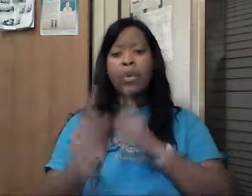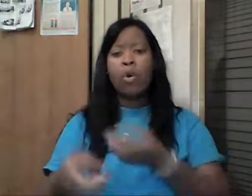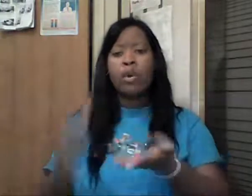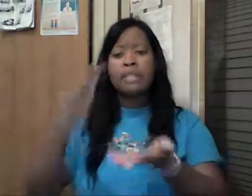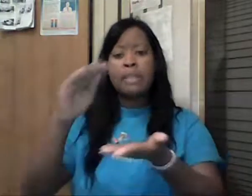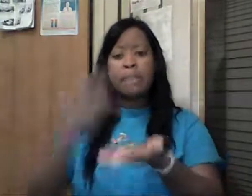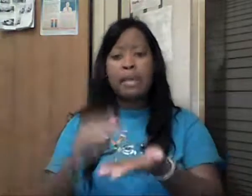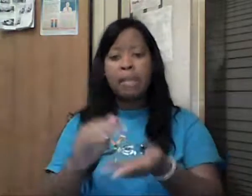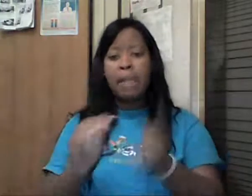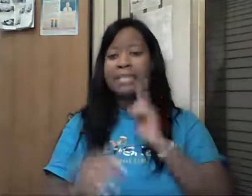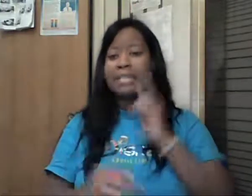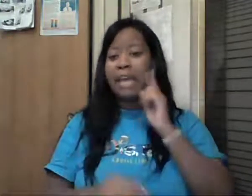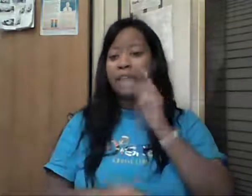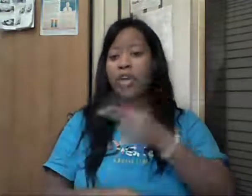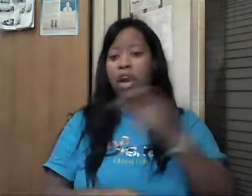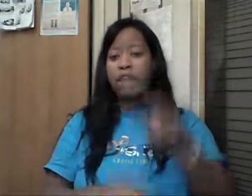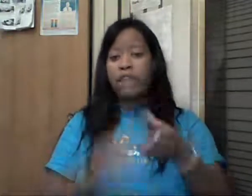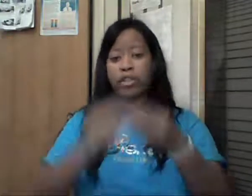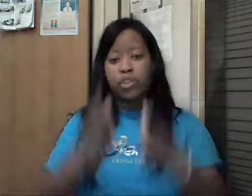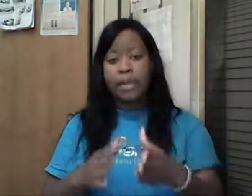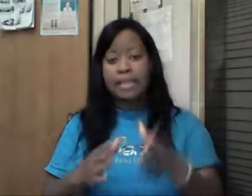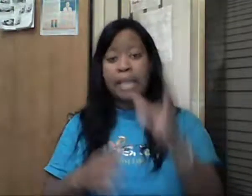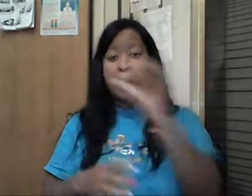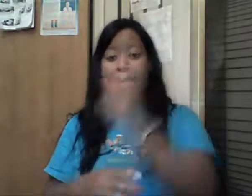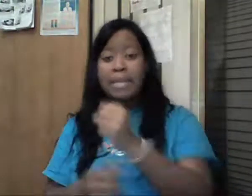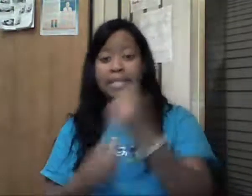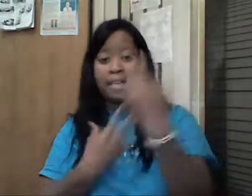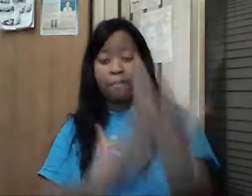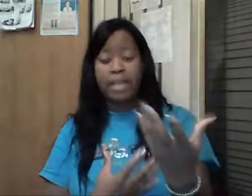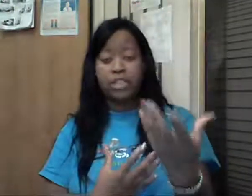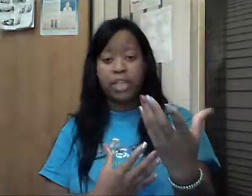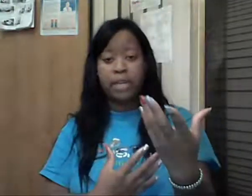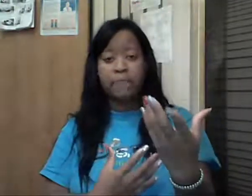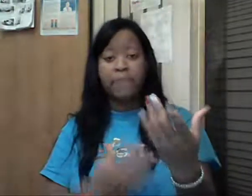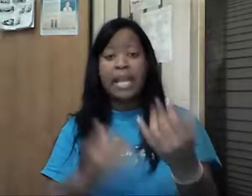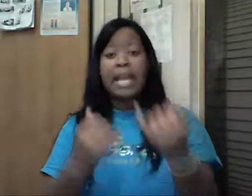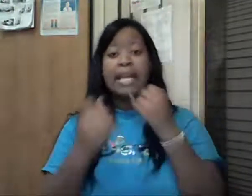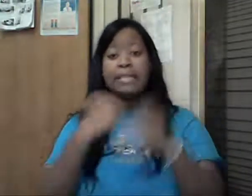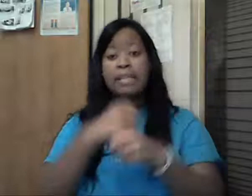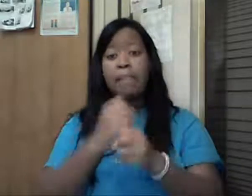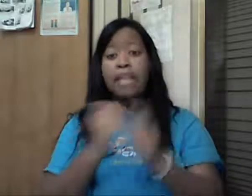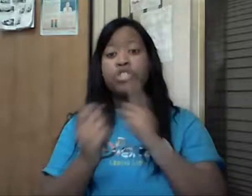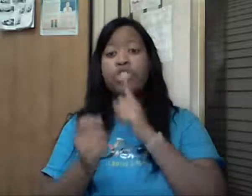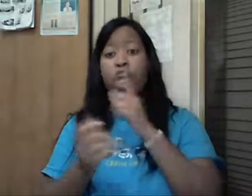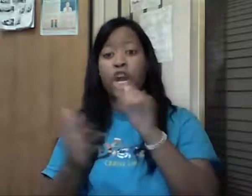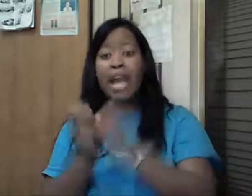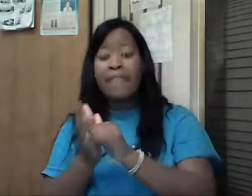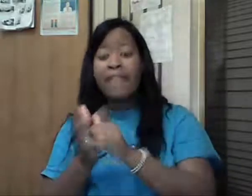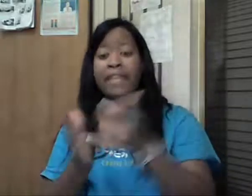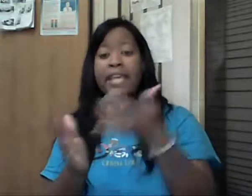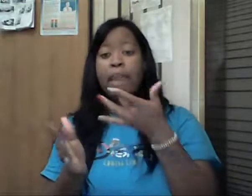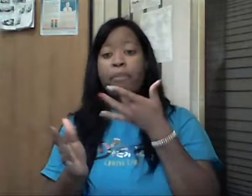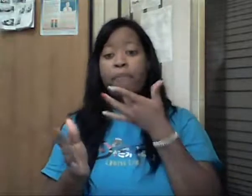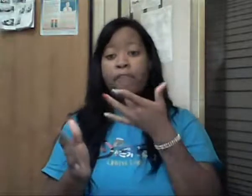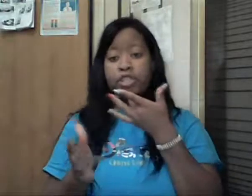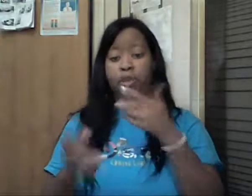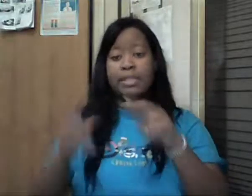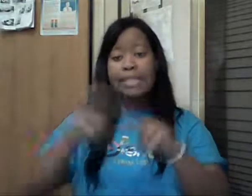In order to minimize deaf and hard of hearing students missing information, is to make sure that they get preferential